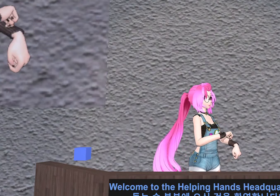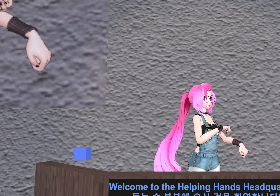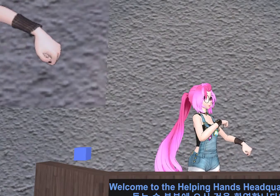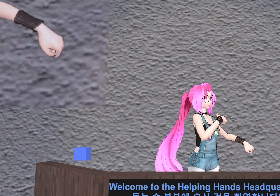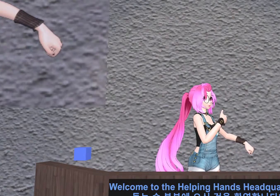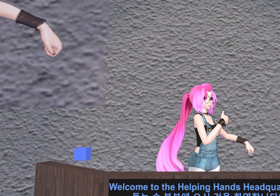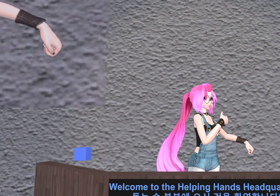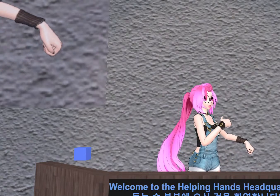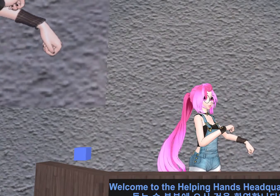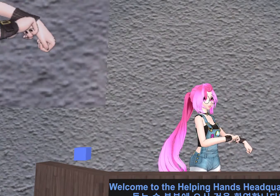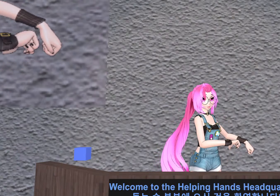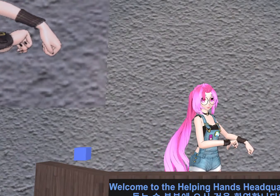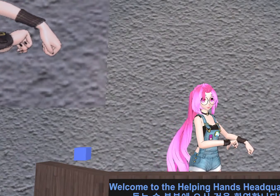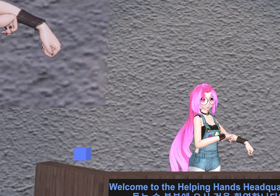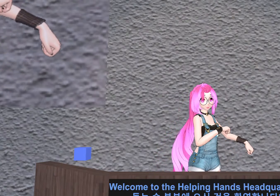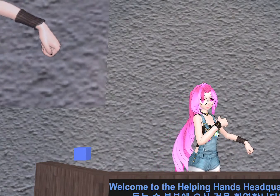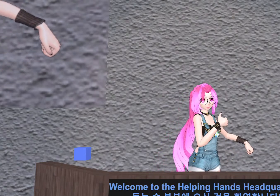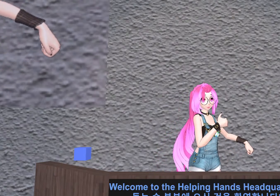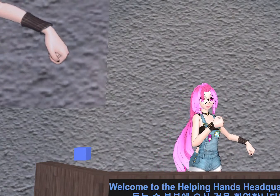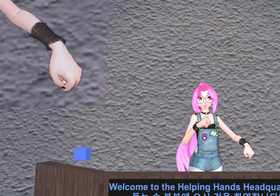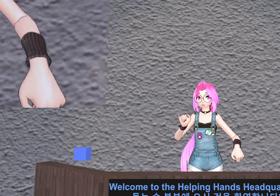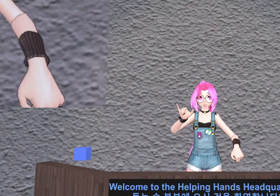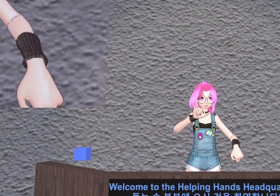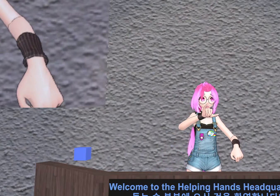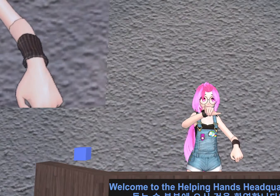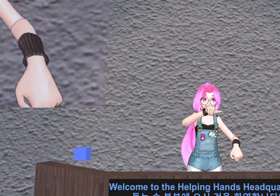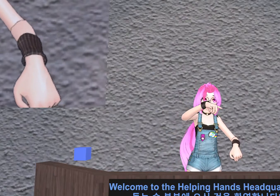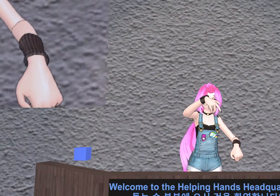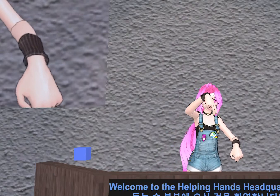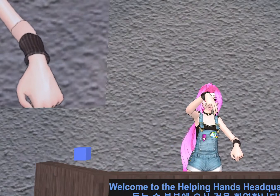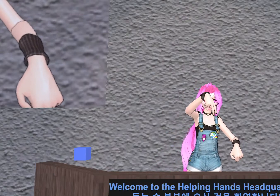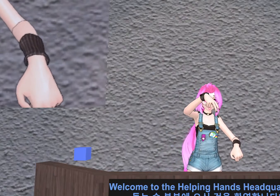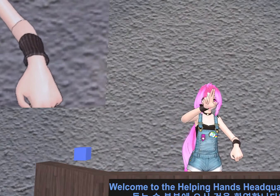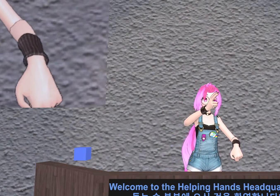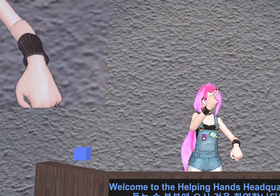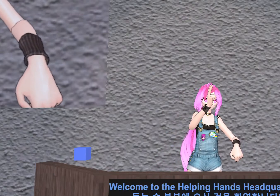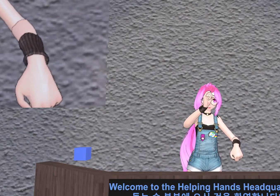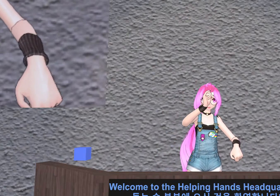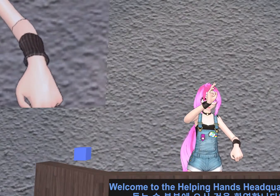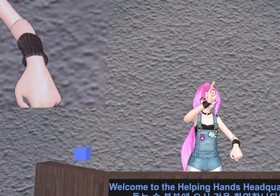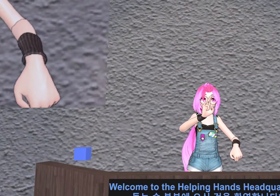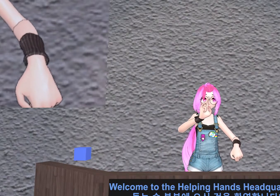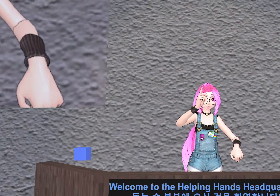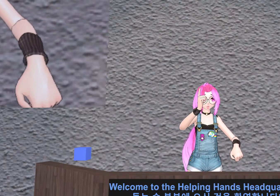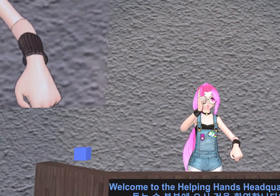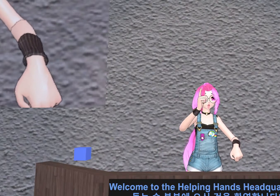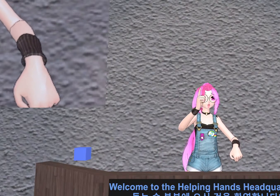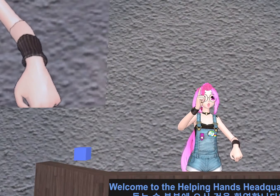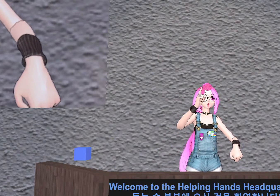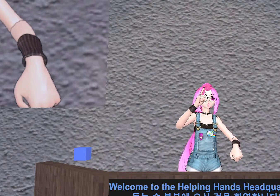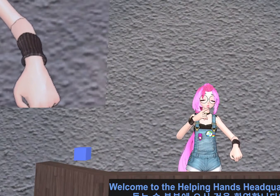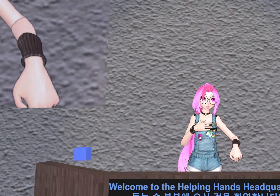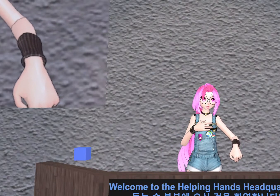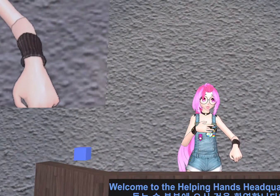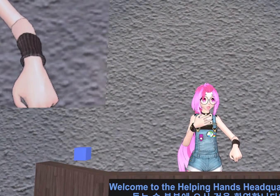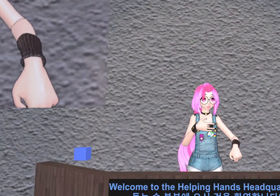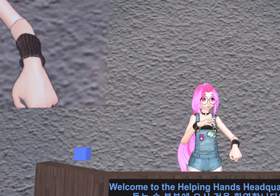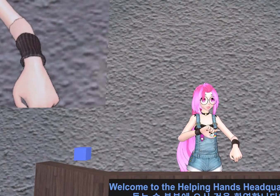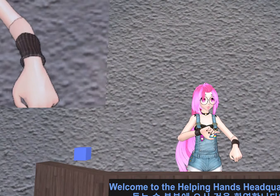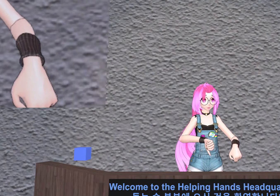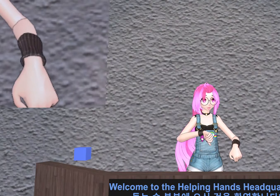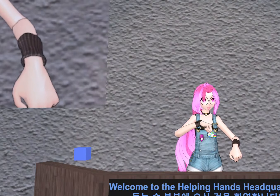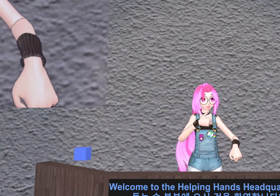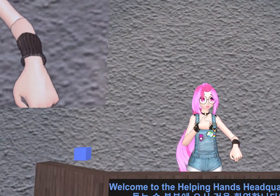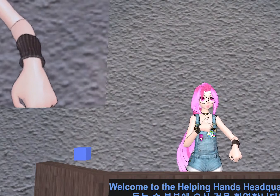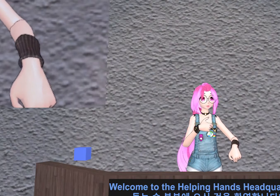okay? Pride. Pride. This is the same sign for proud. So if you say